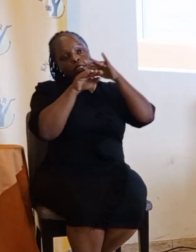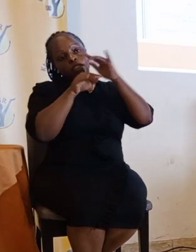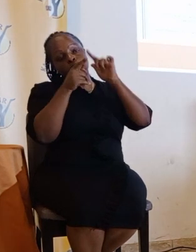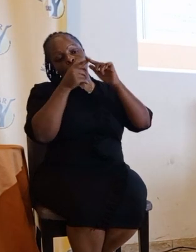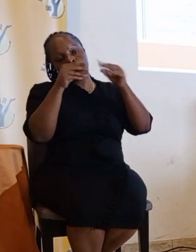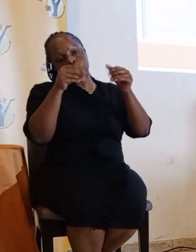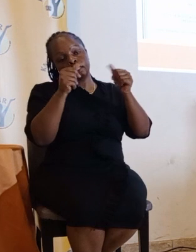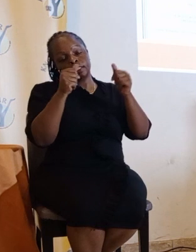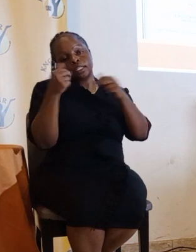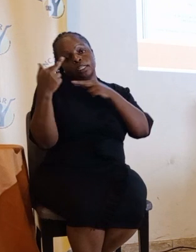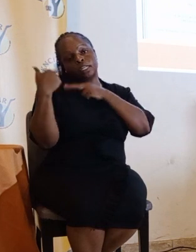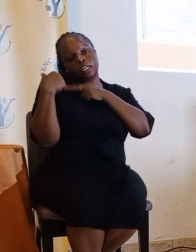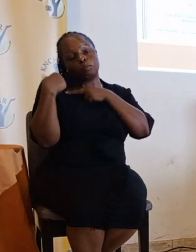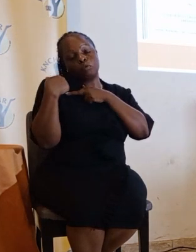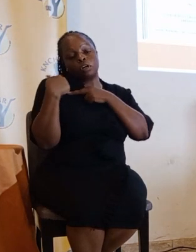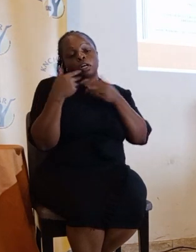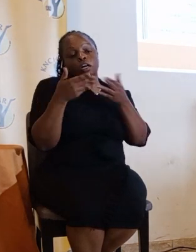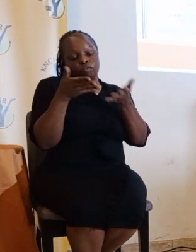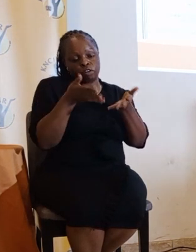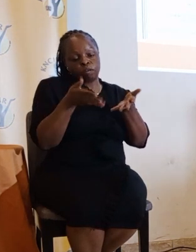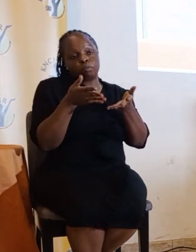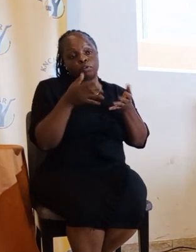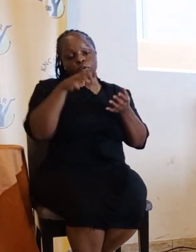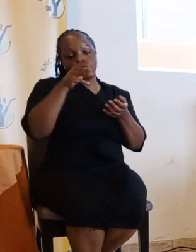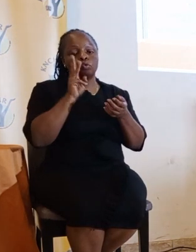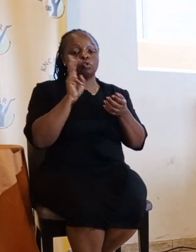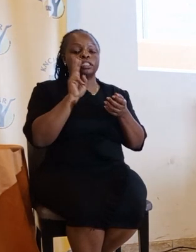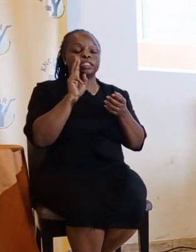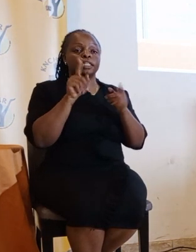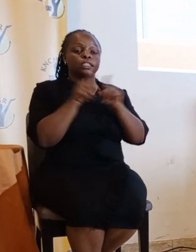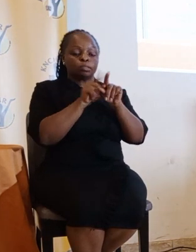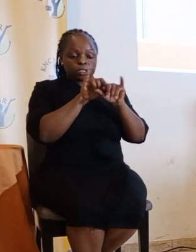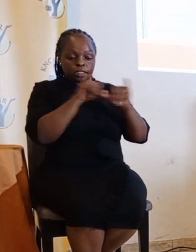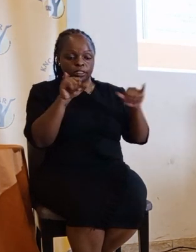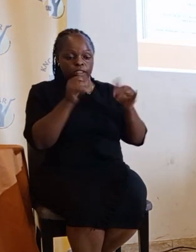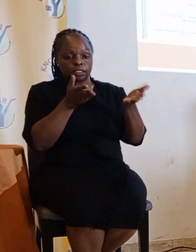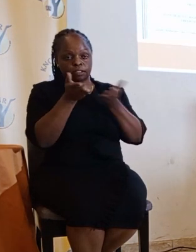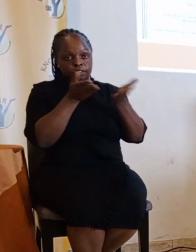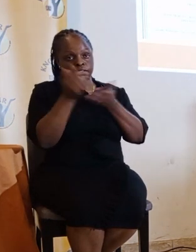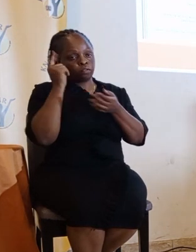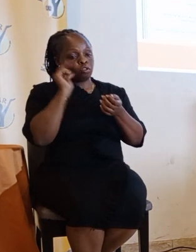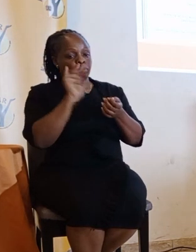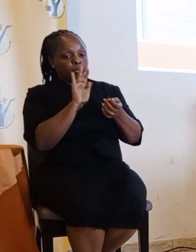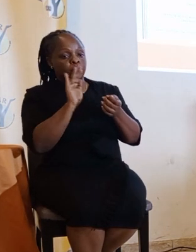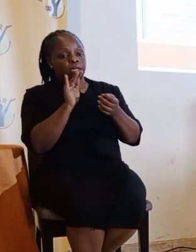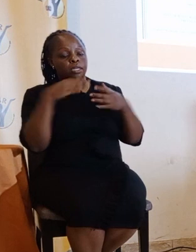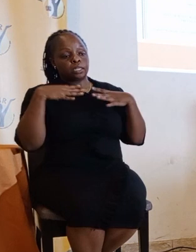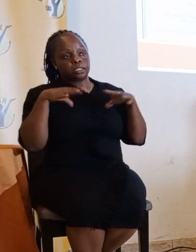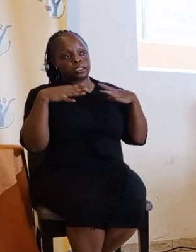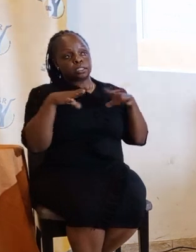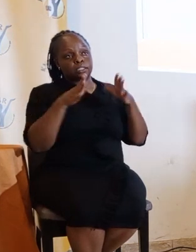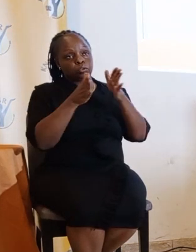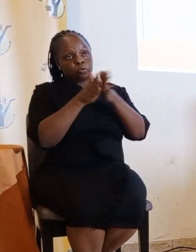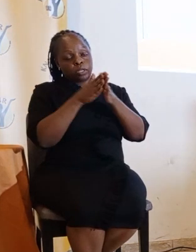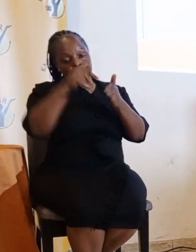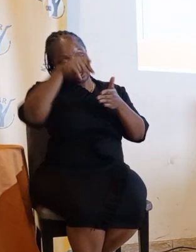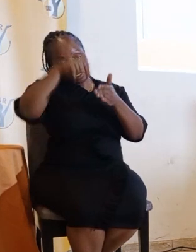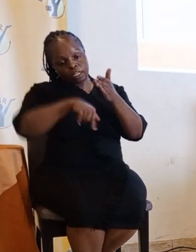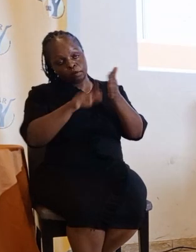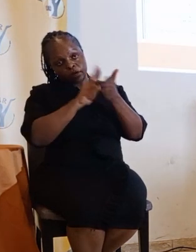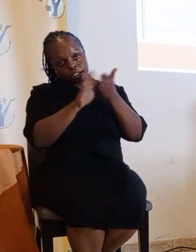quality, reliable and affordable water and sanitation services for their residents. We further